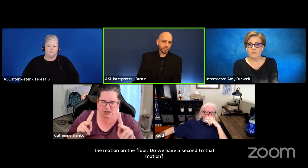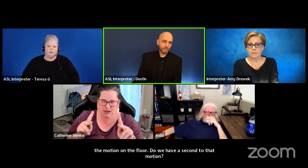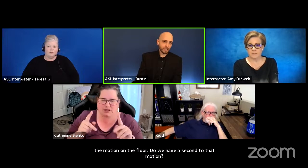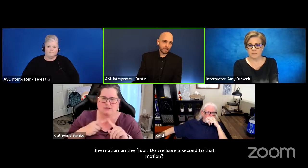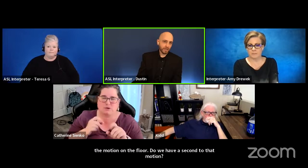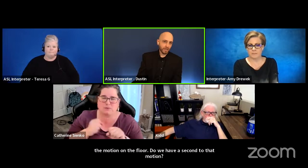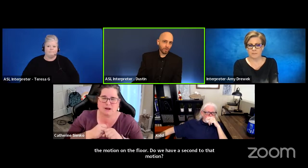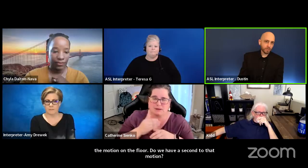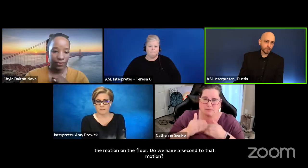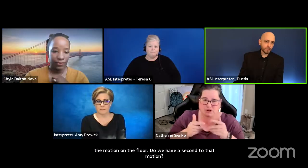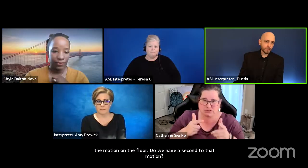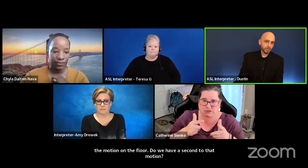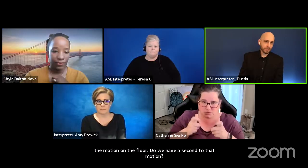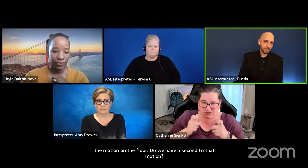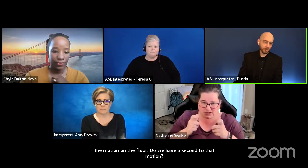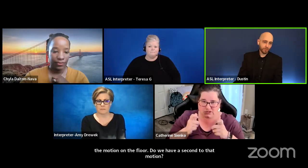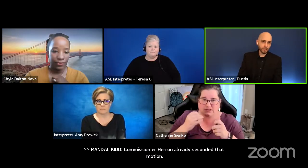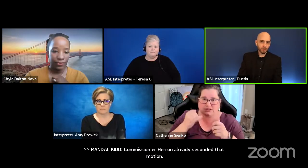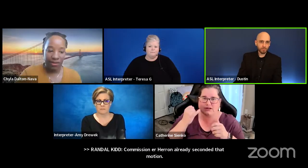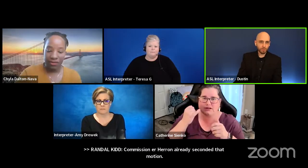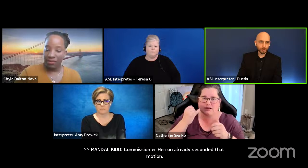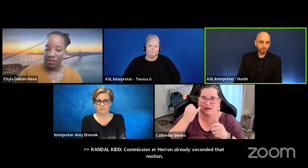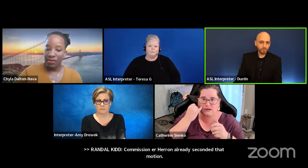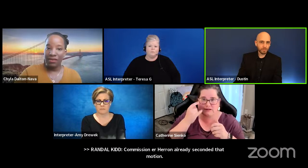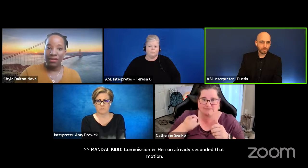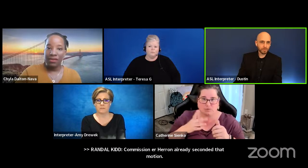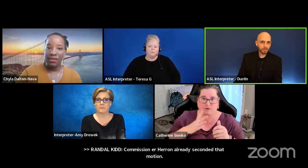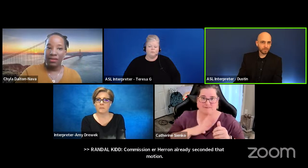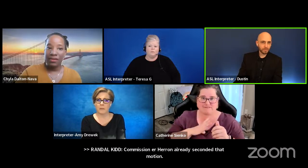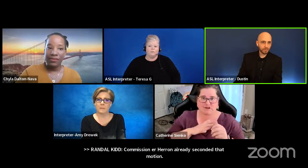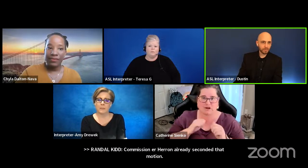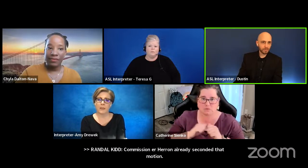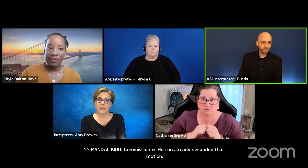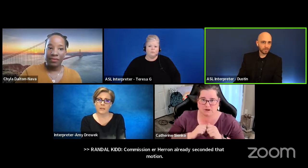I think we can just ask if anyone disagrees with the motion.